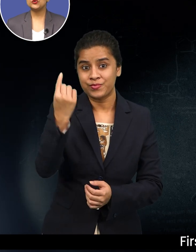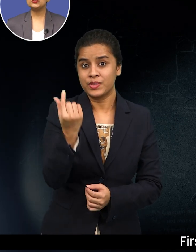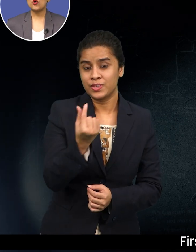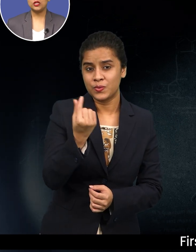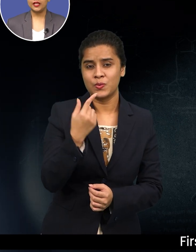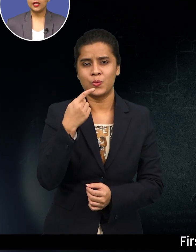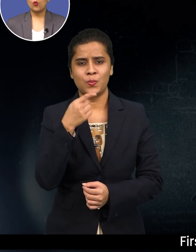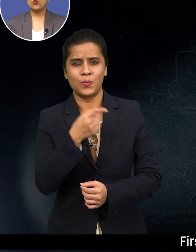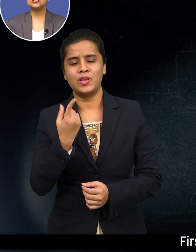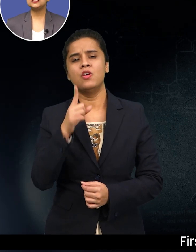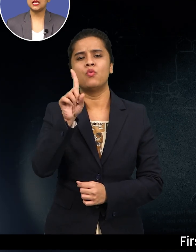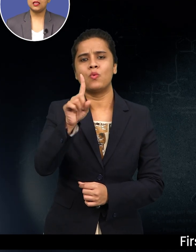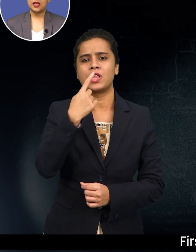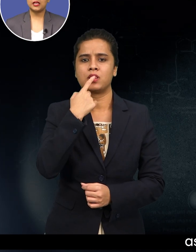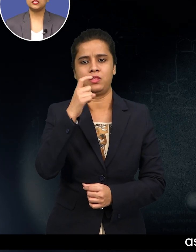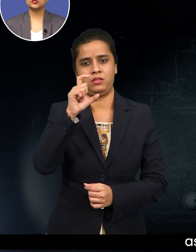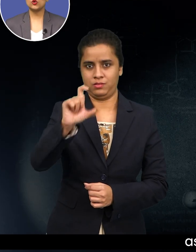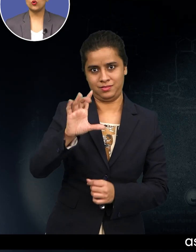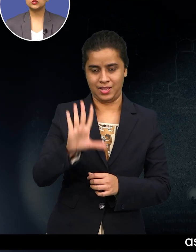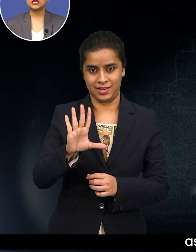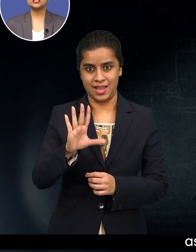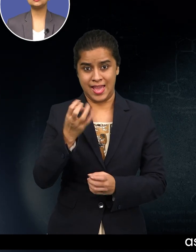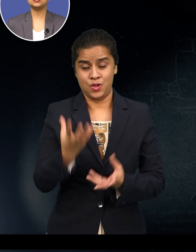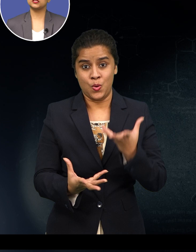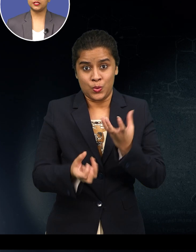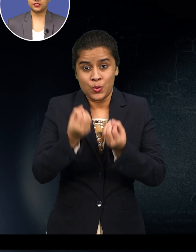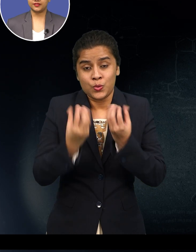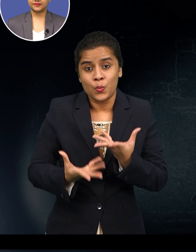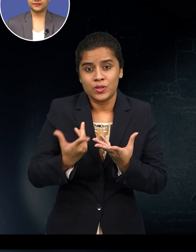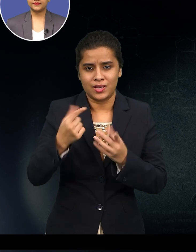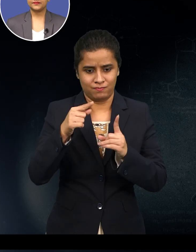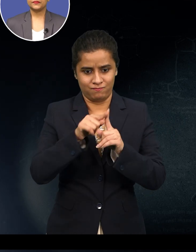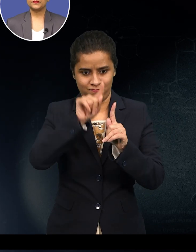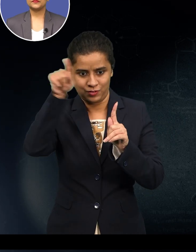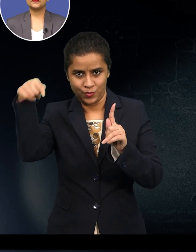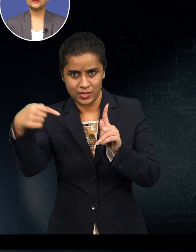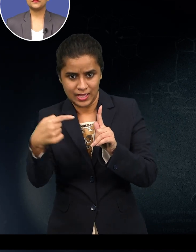First, use only one cell as the source in the circuit.